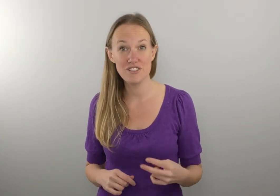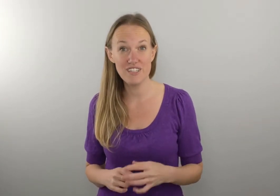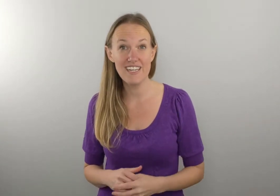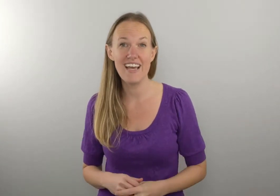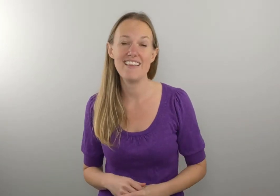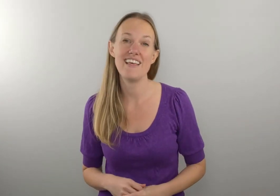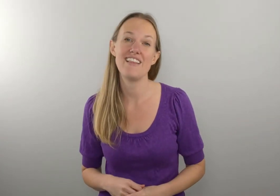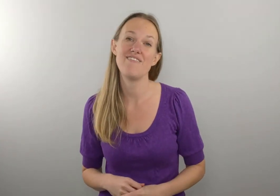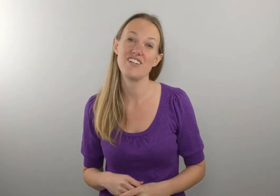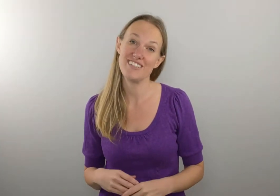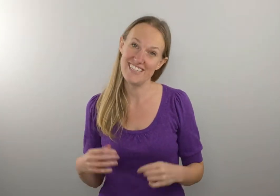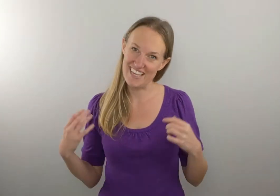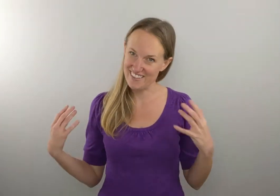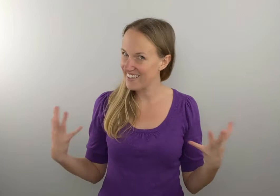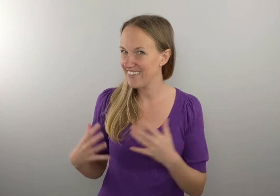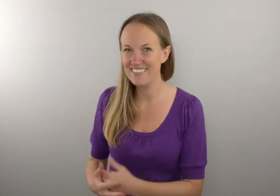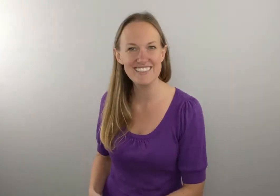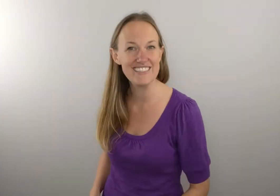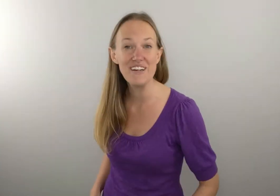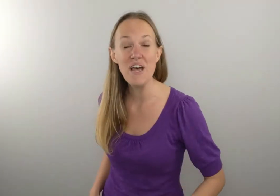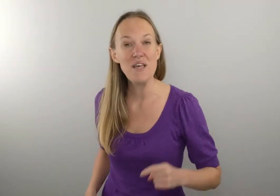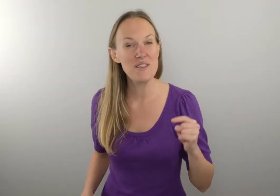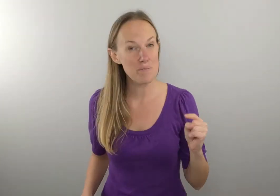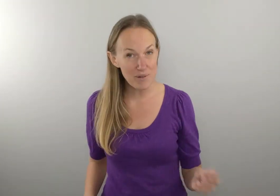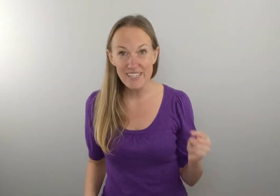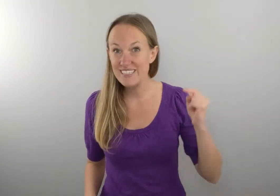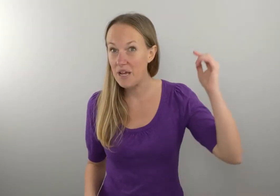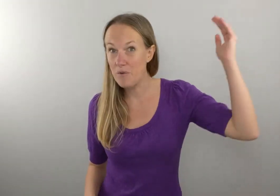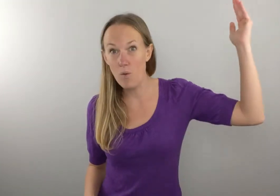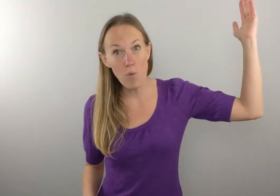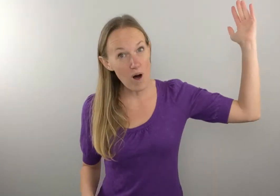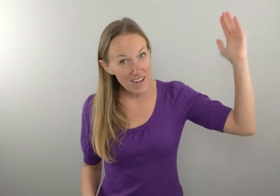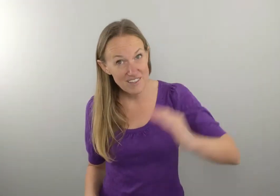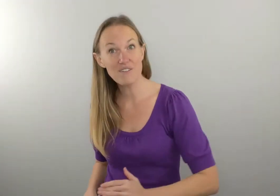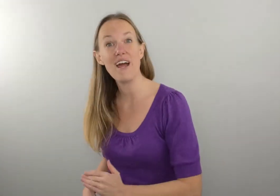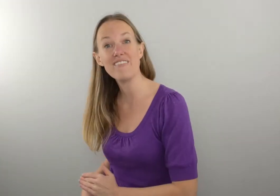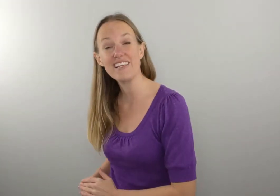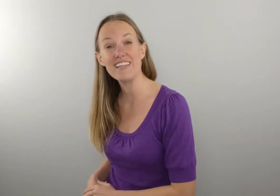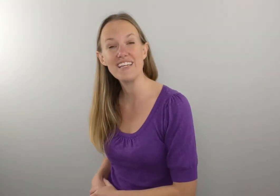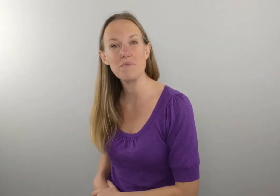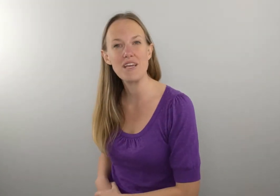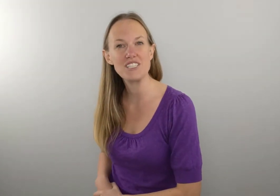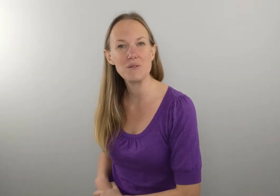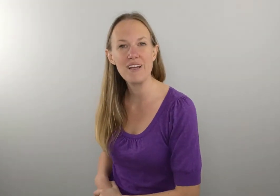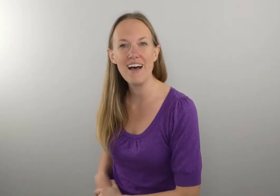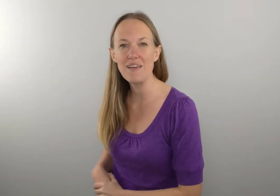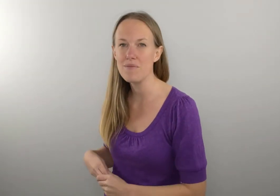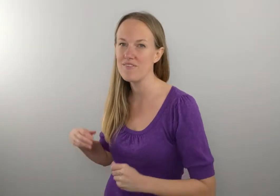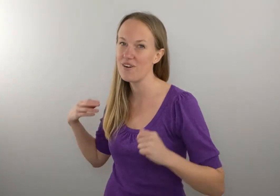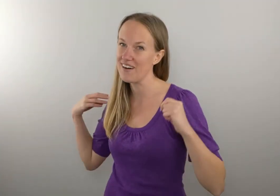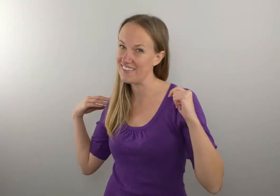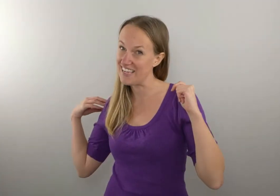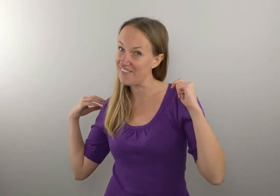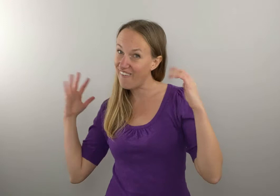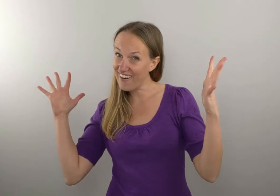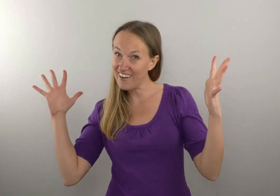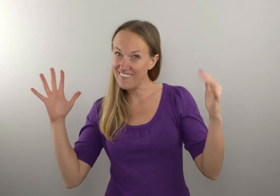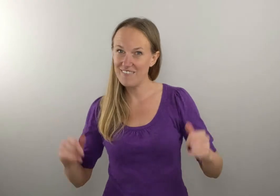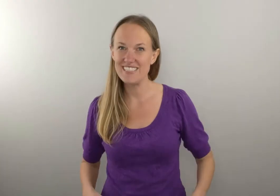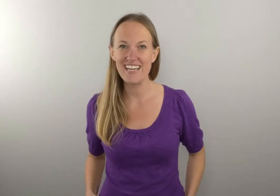3. And then day 3 we'll do the bridge, and we'll walk through everything to make sure we got it before on day 4 when we